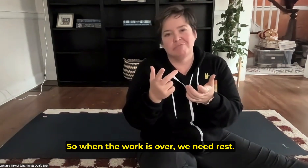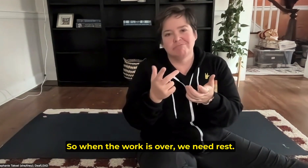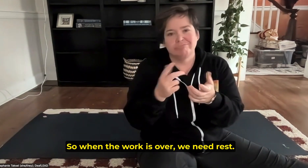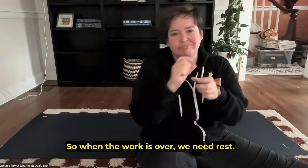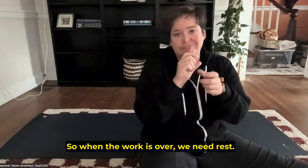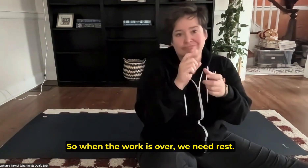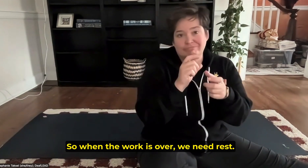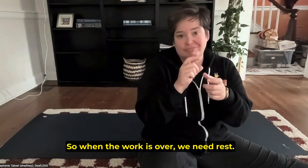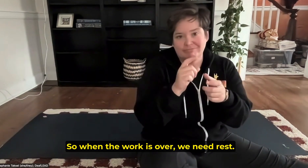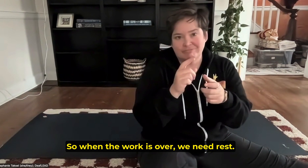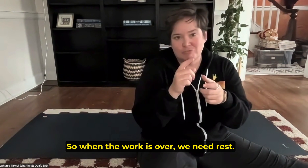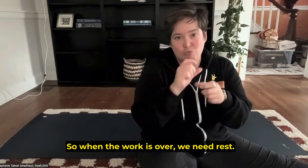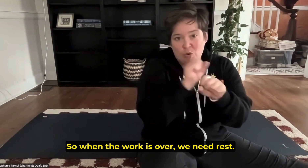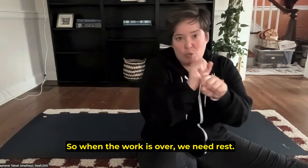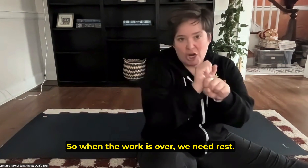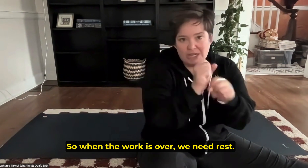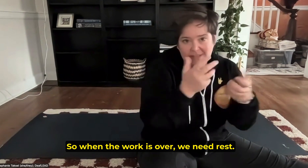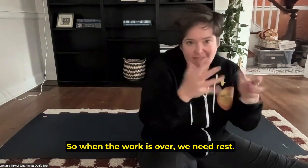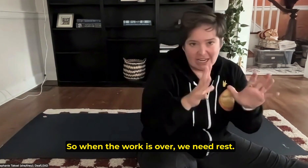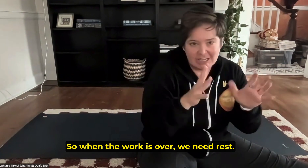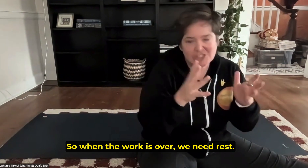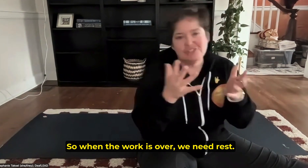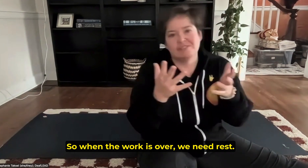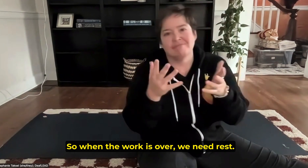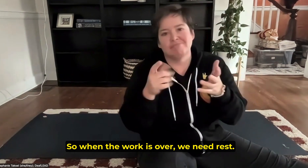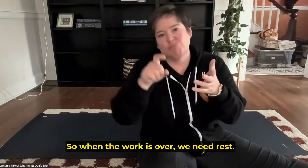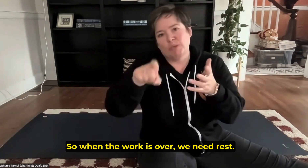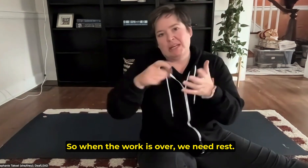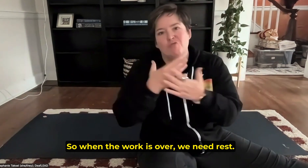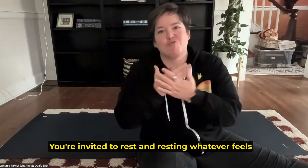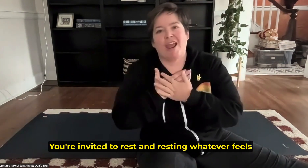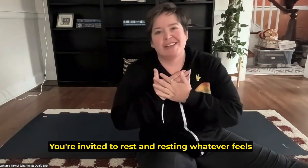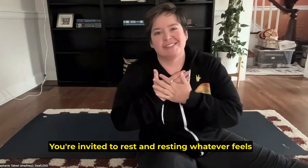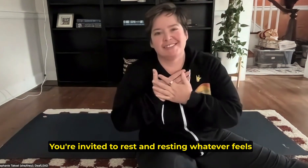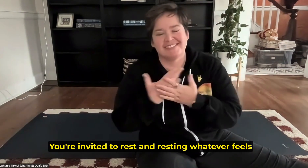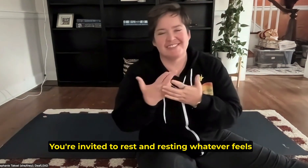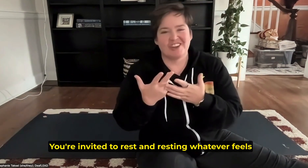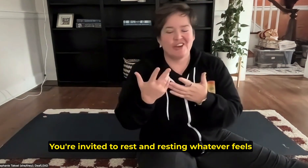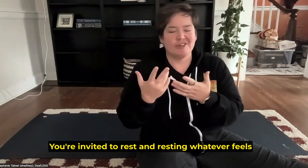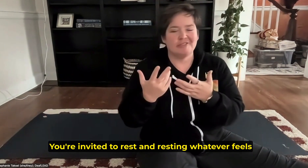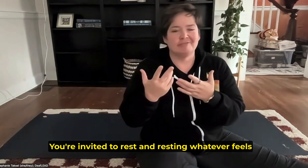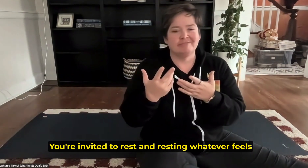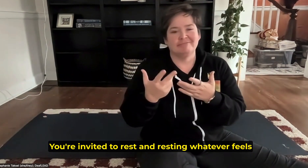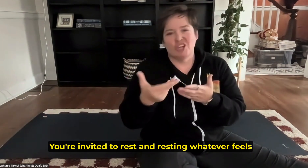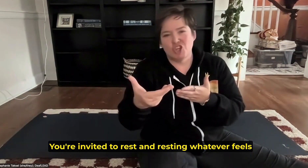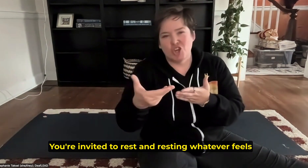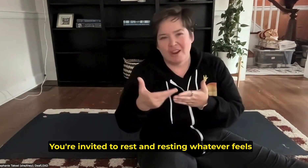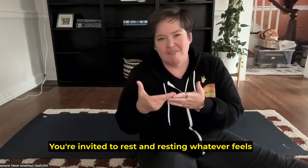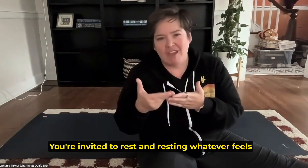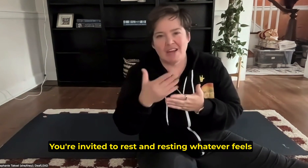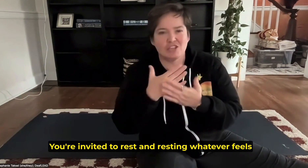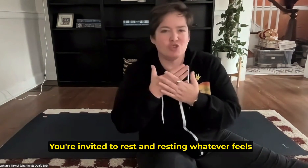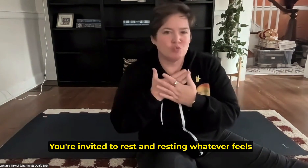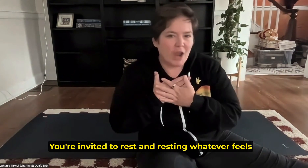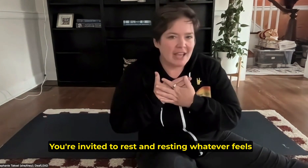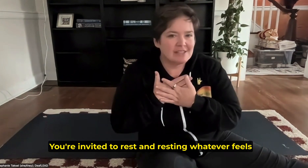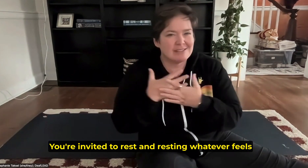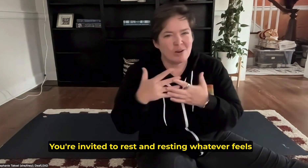So when the work is over, we need rest. You're invited to rest, and rest being whatever